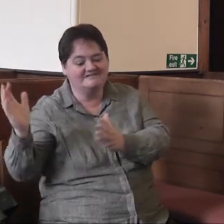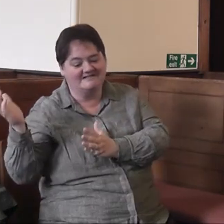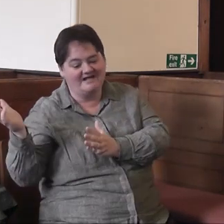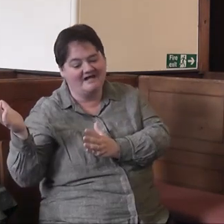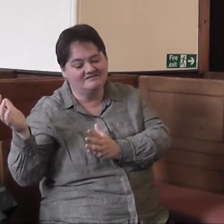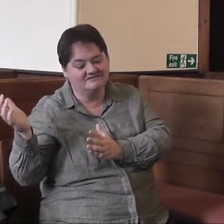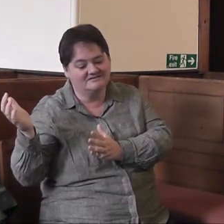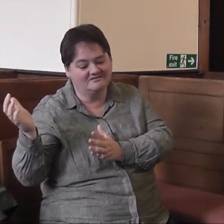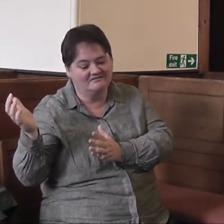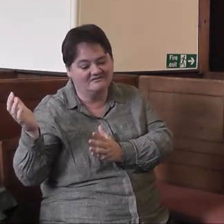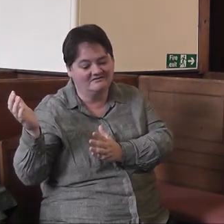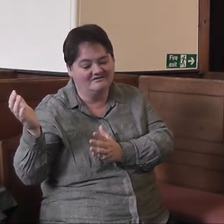at the end,